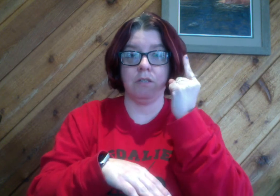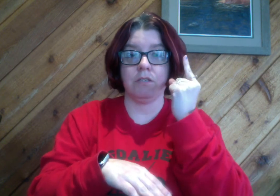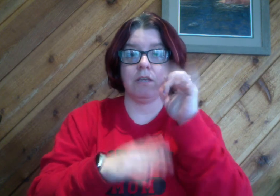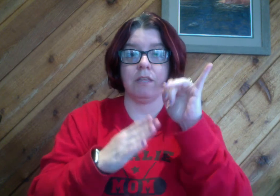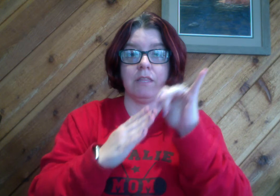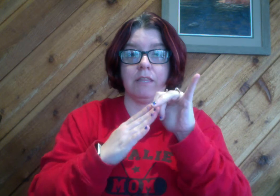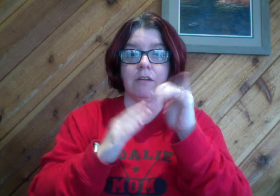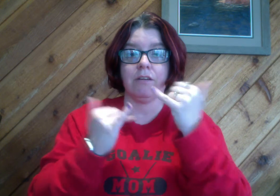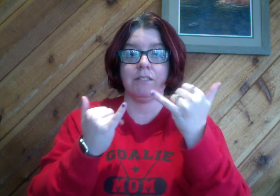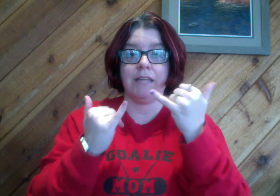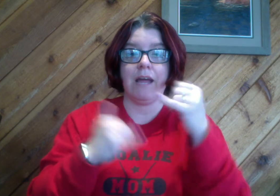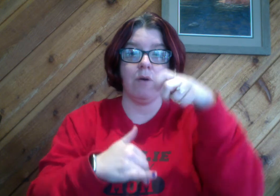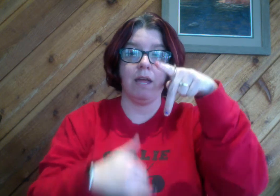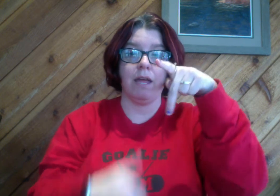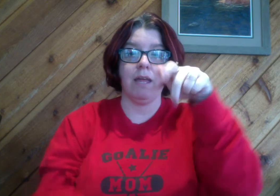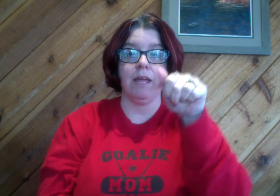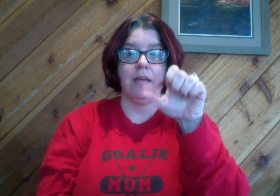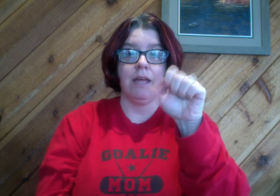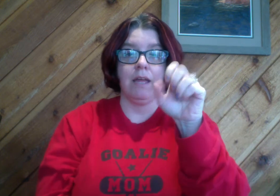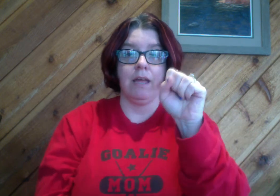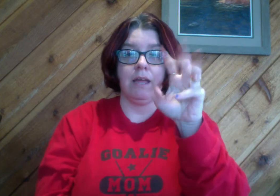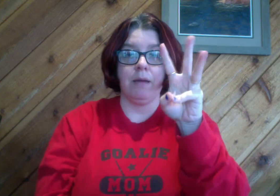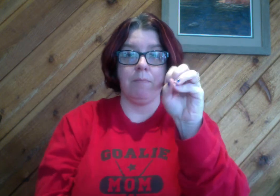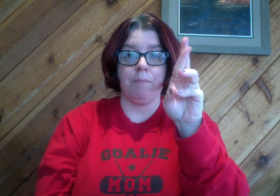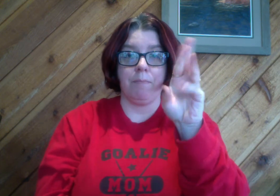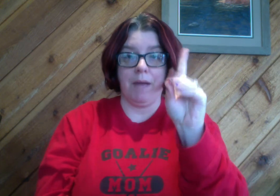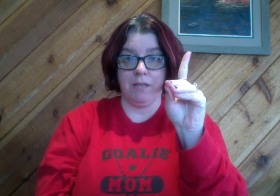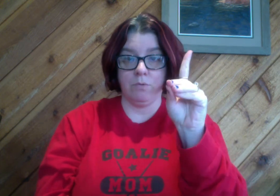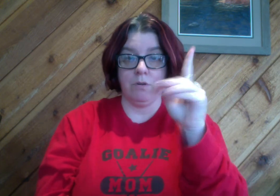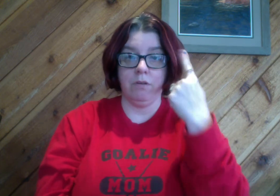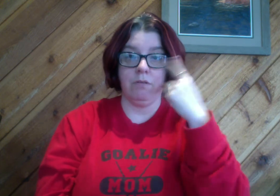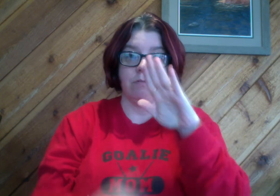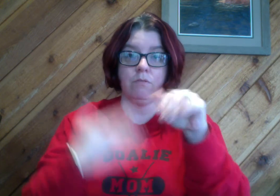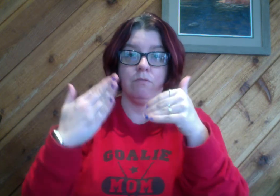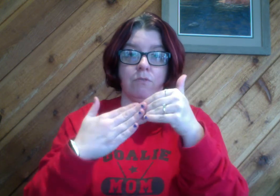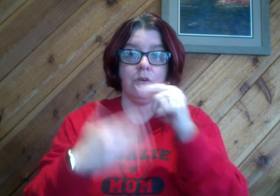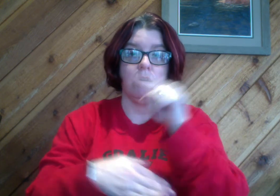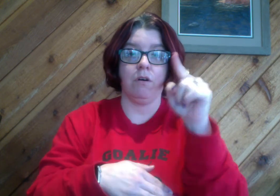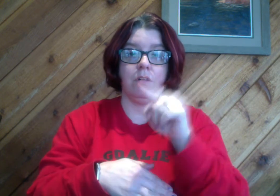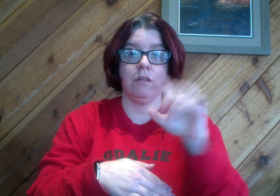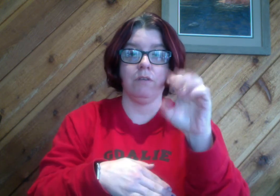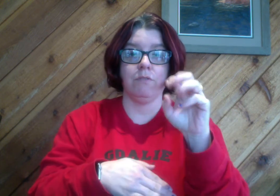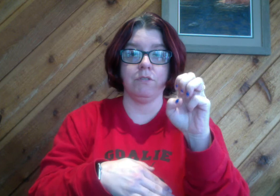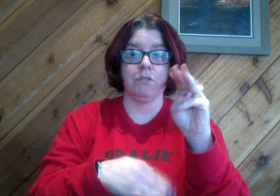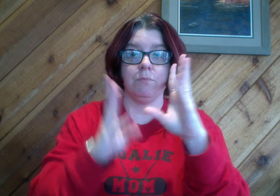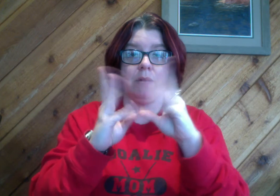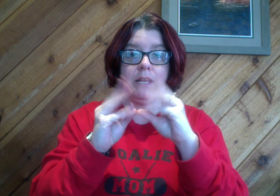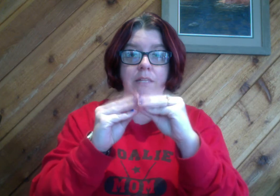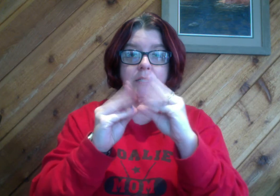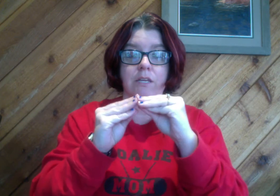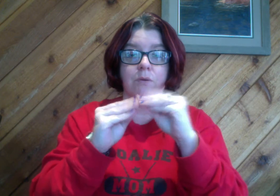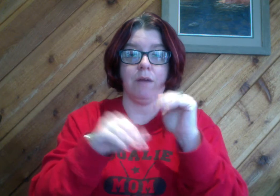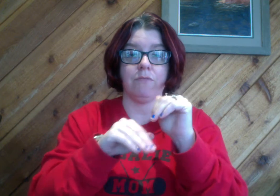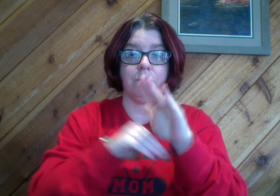that there is now a password for all of the Zoom meetings that you have to put